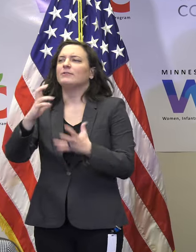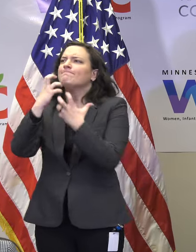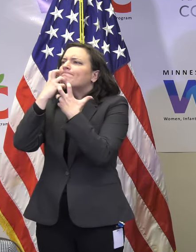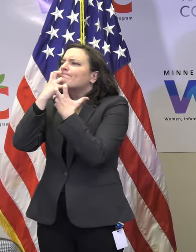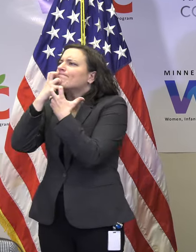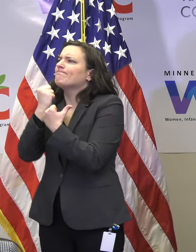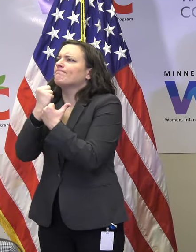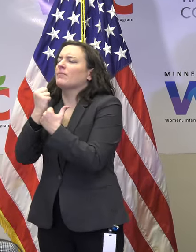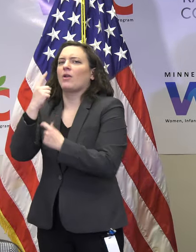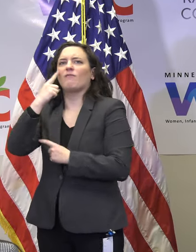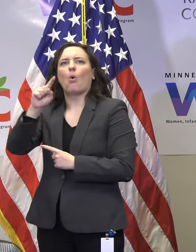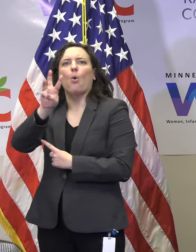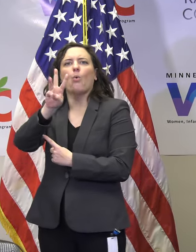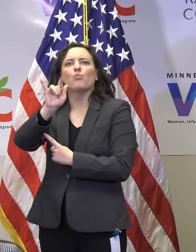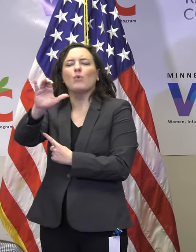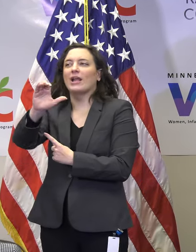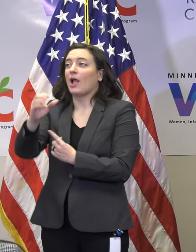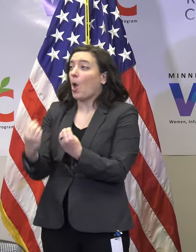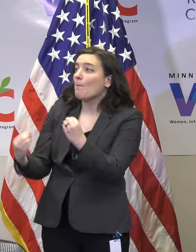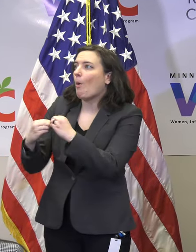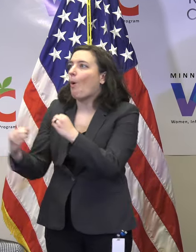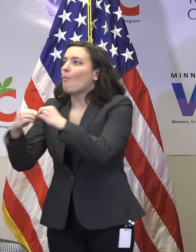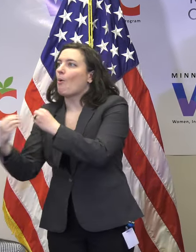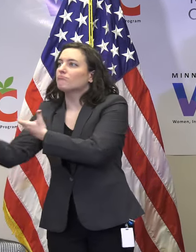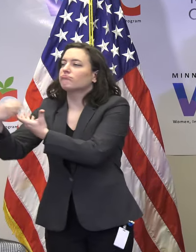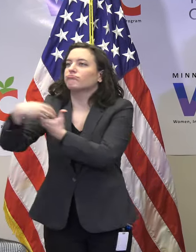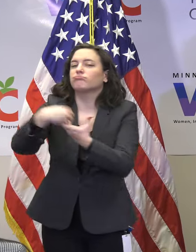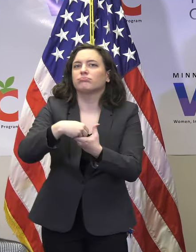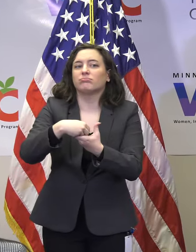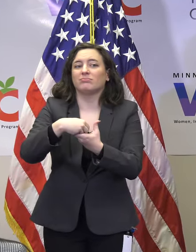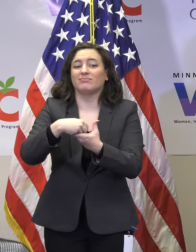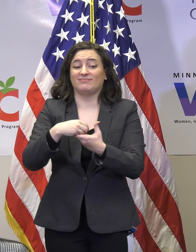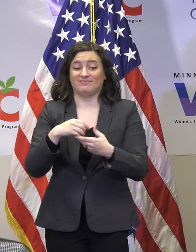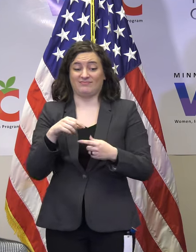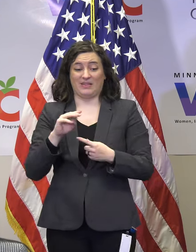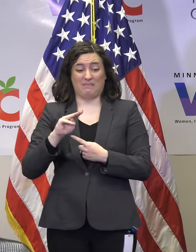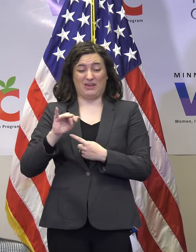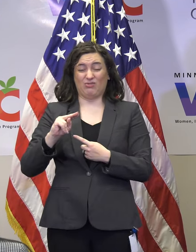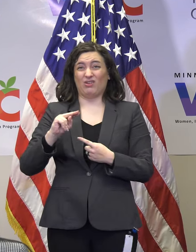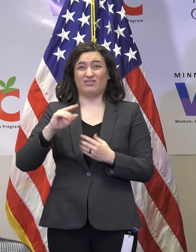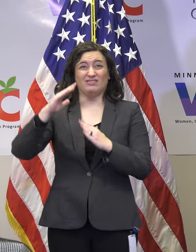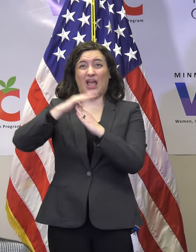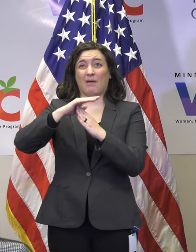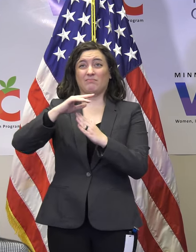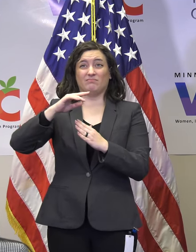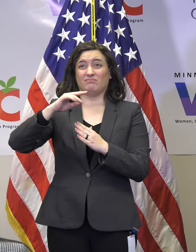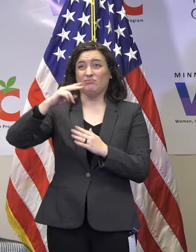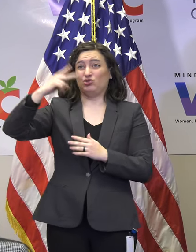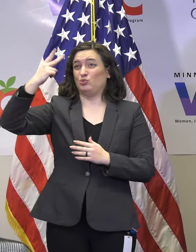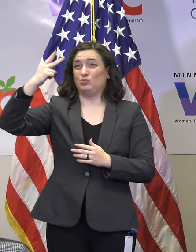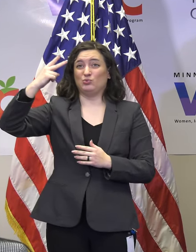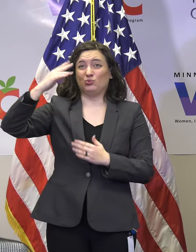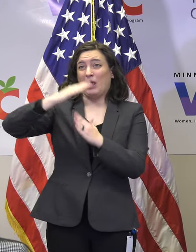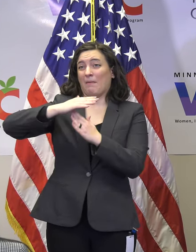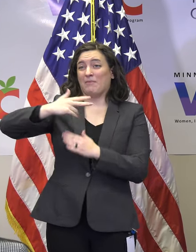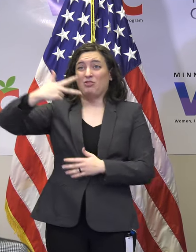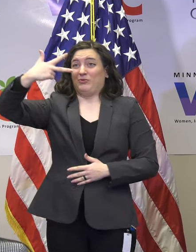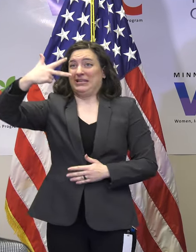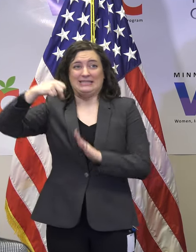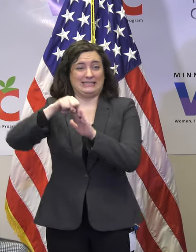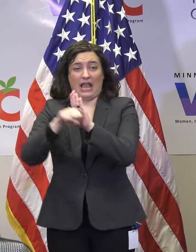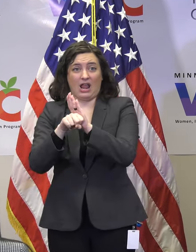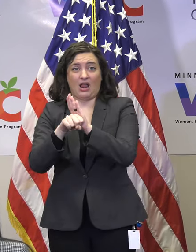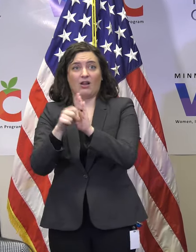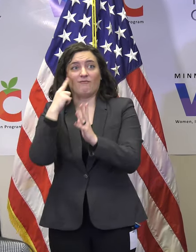WIC participation and is among the top two or three states in the country for participating. The average